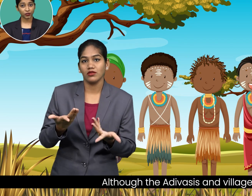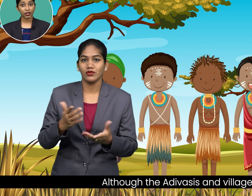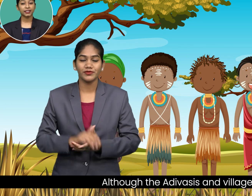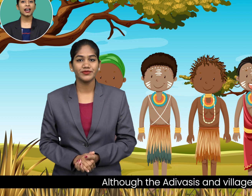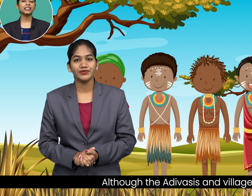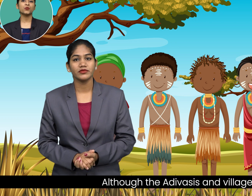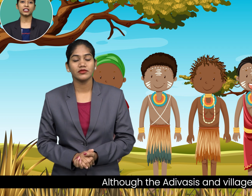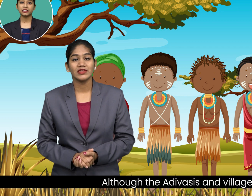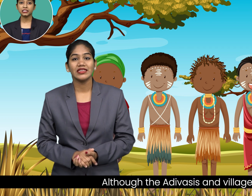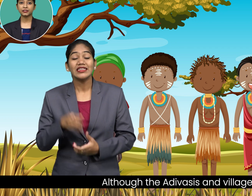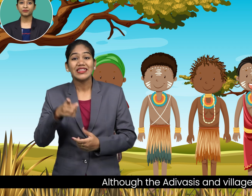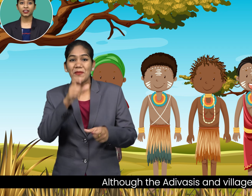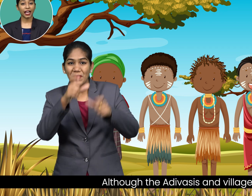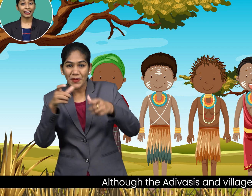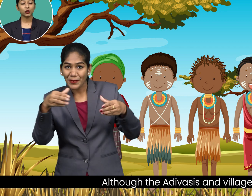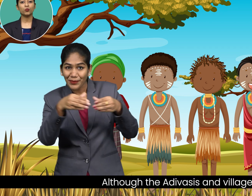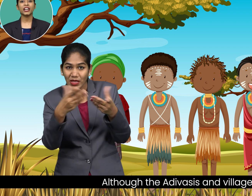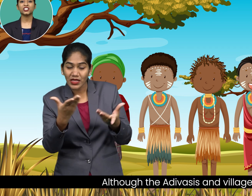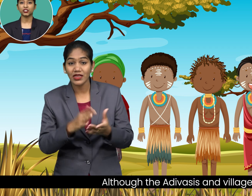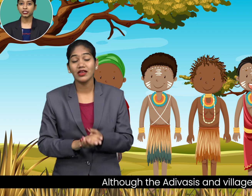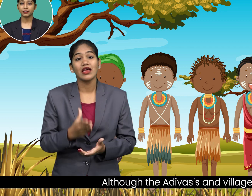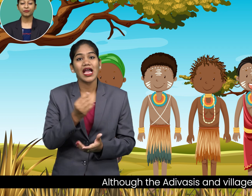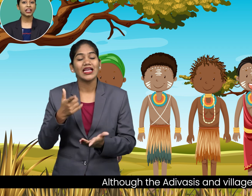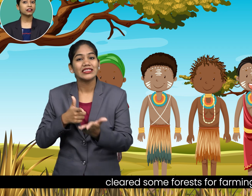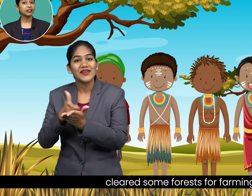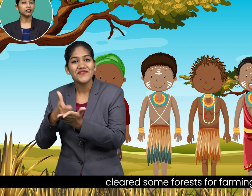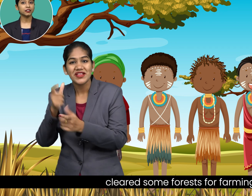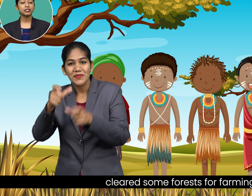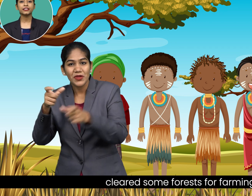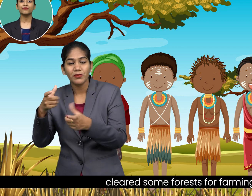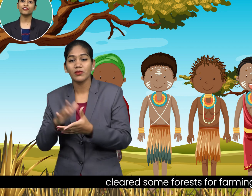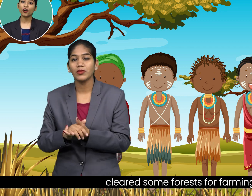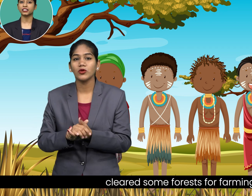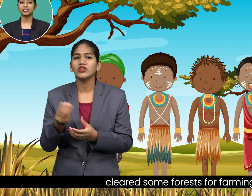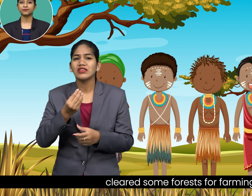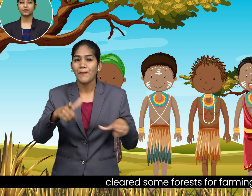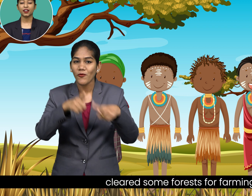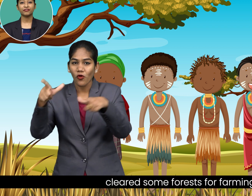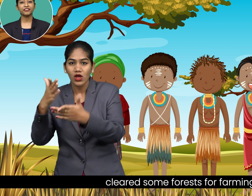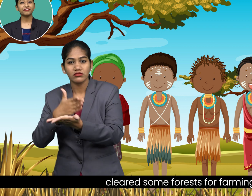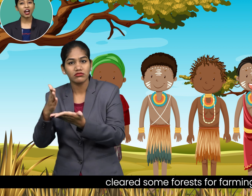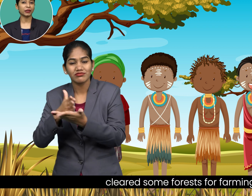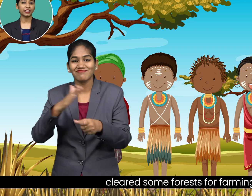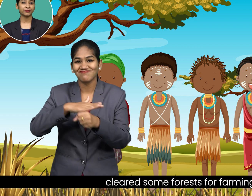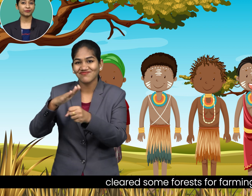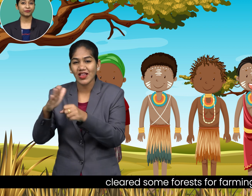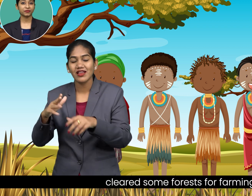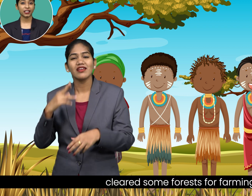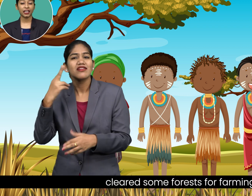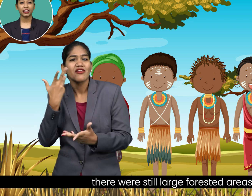Although the Adivasis and villagers cleared some forests for